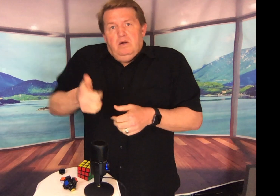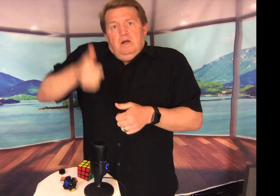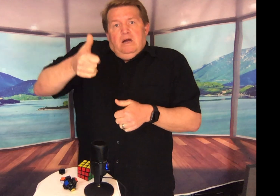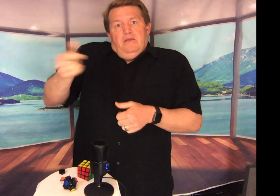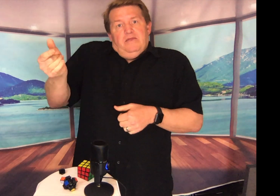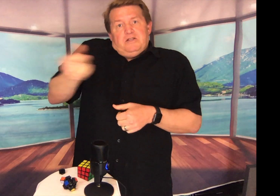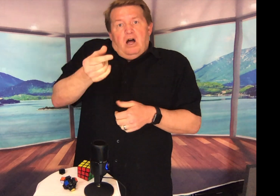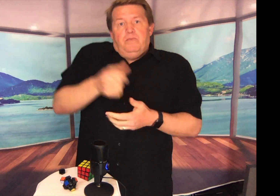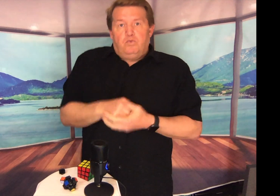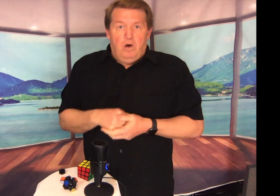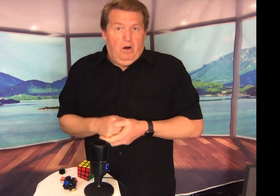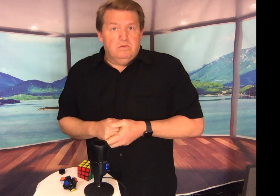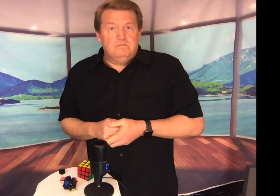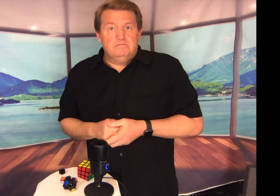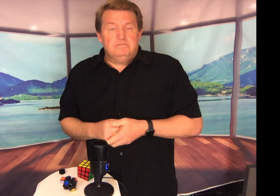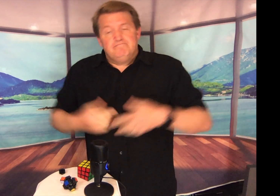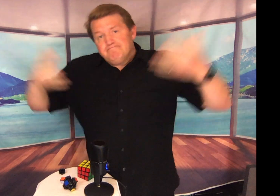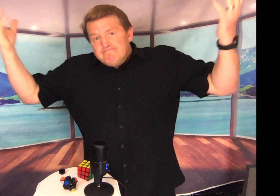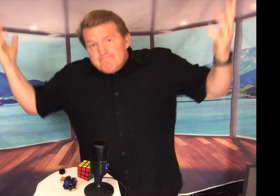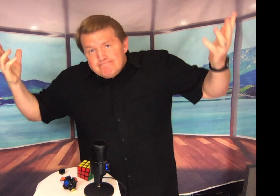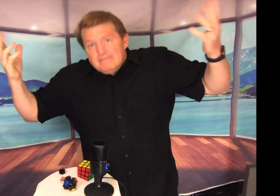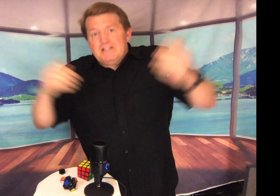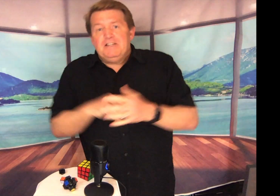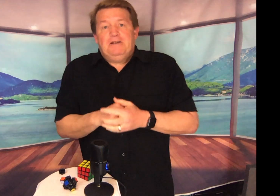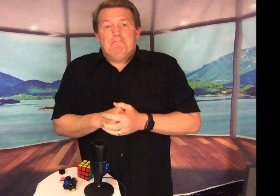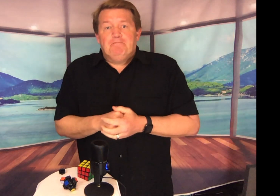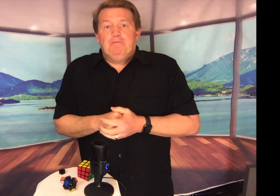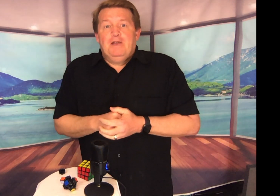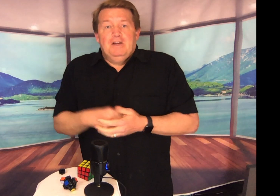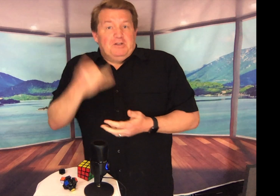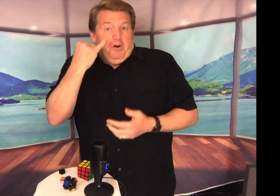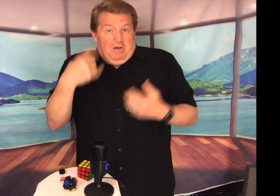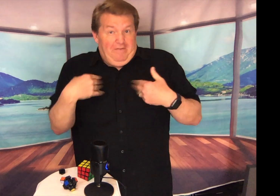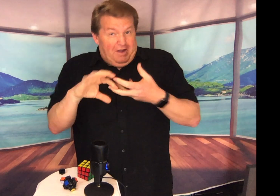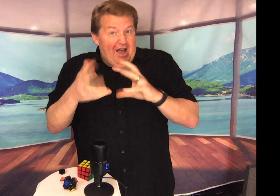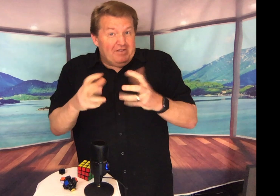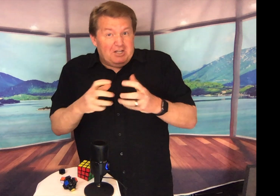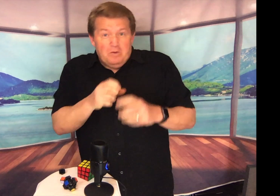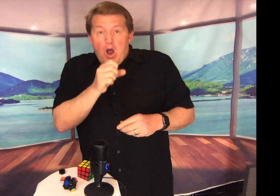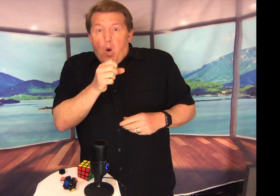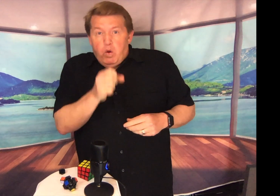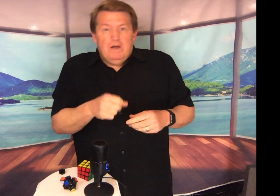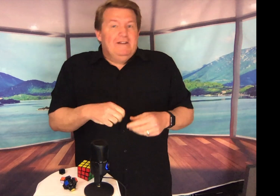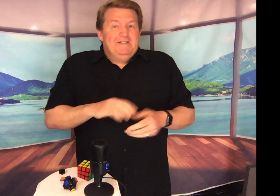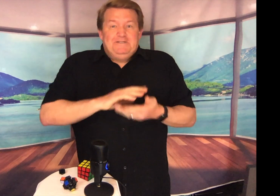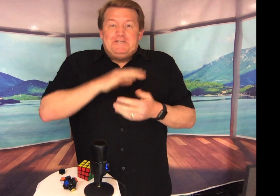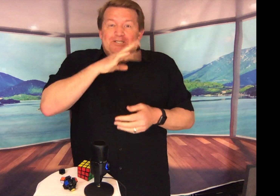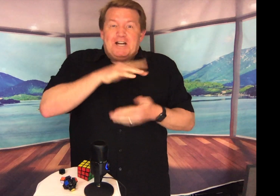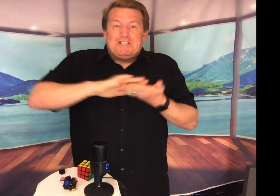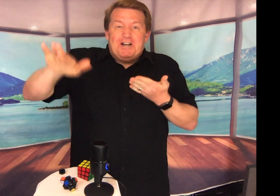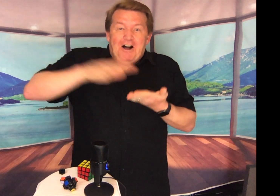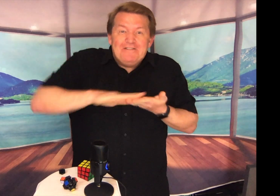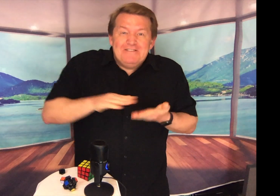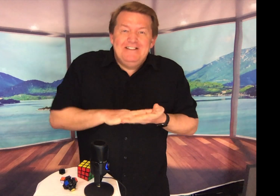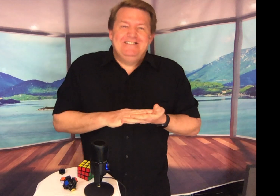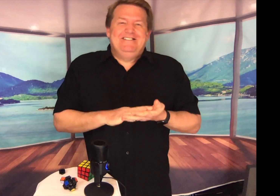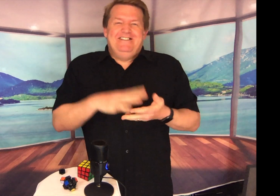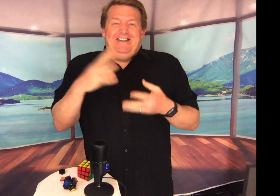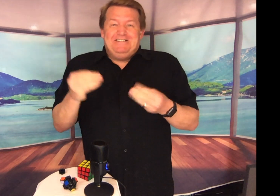and then the top row. That's it. So if you have a cube, dust it off and go